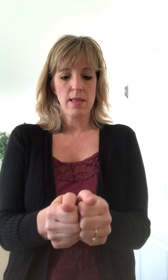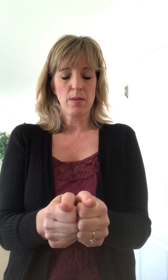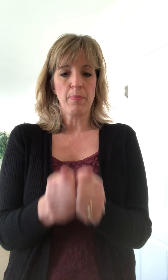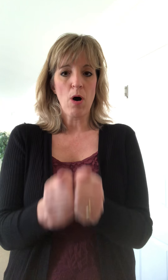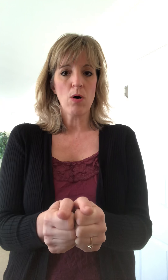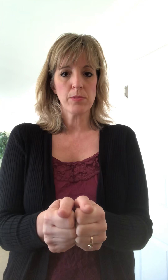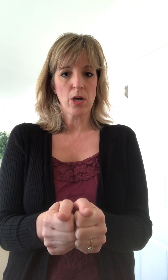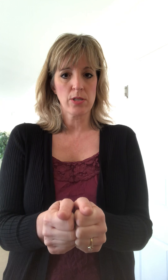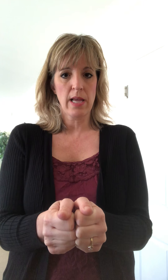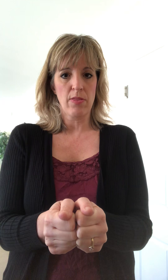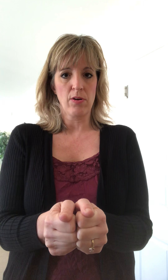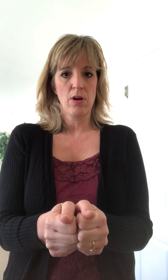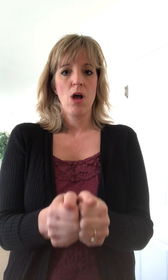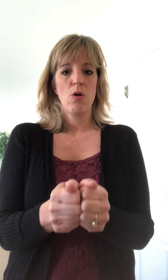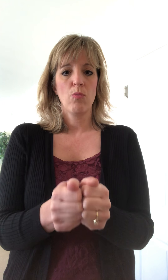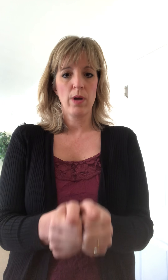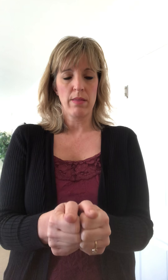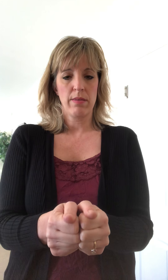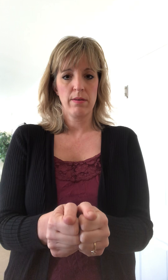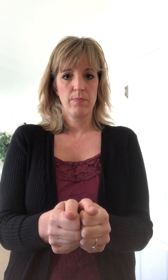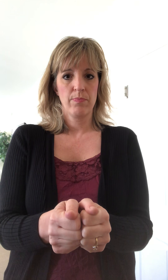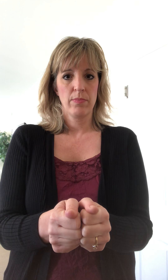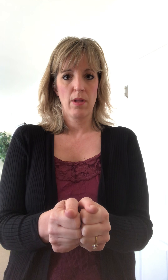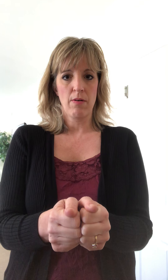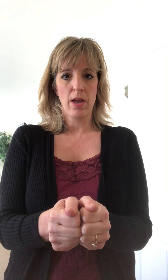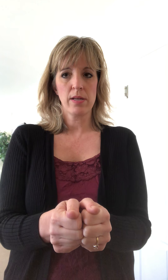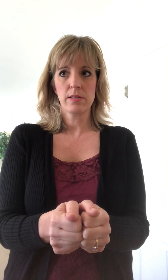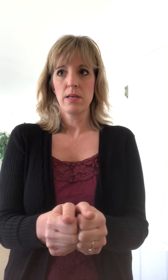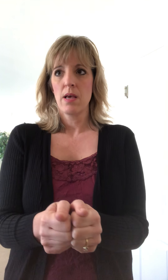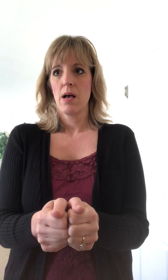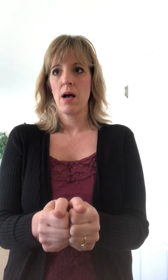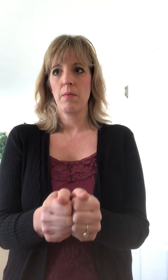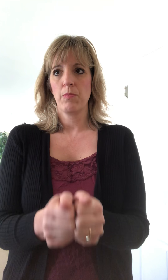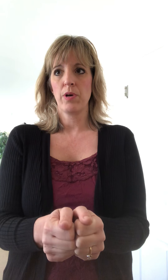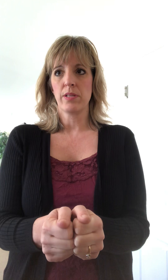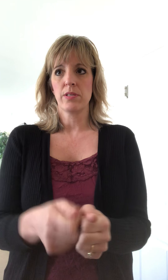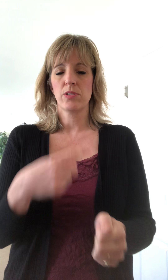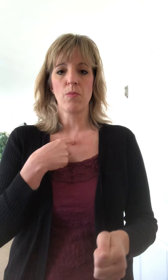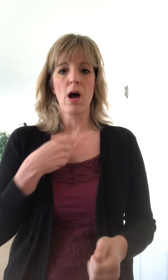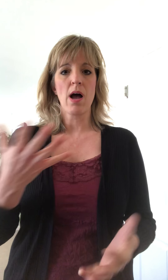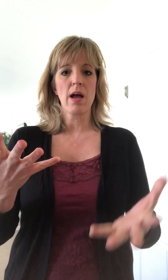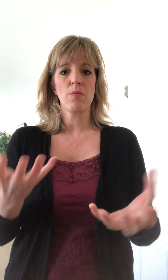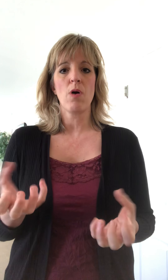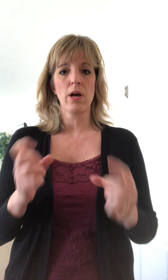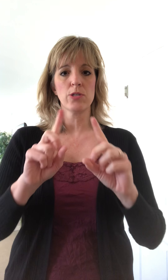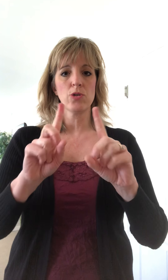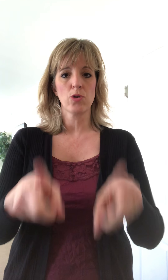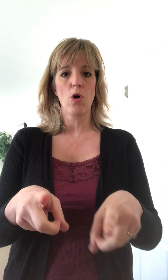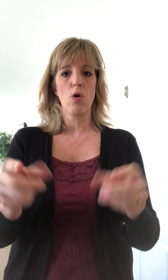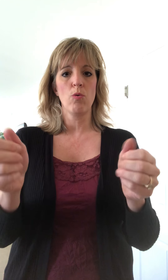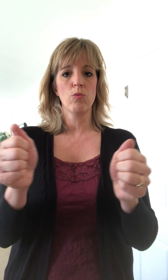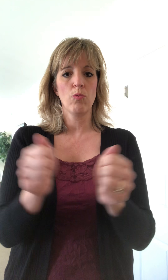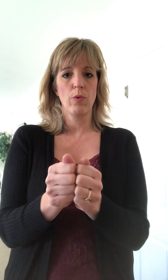then the palms are together. With, all right? With. So I want to go